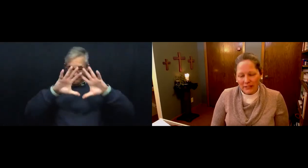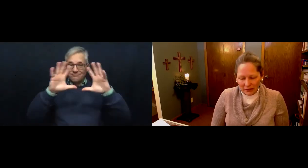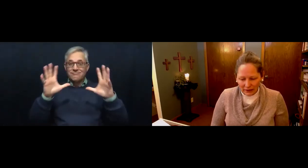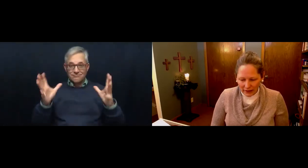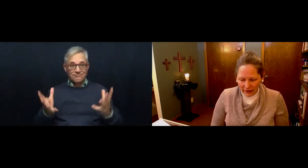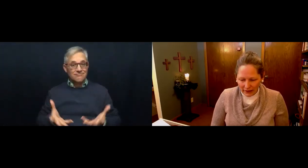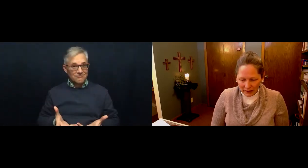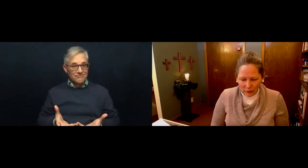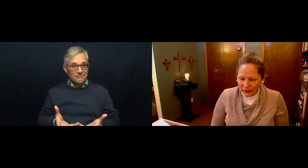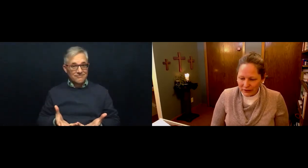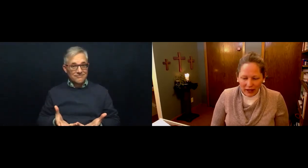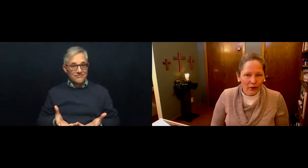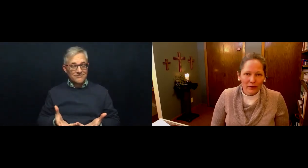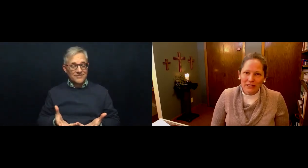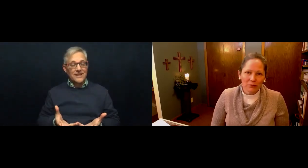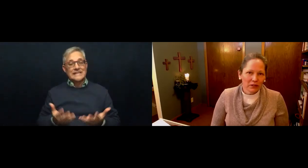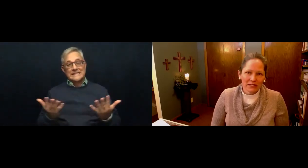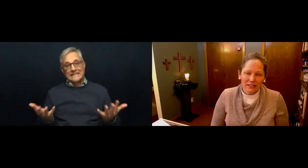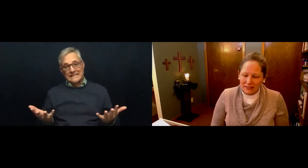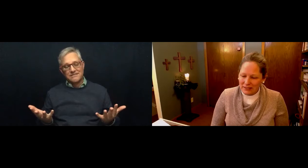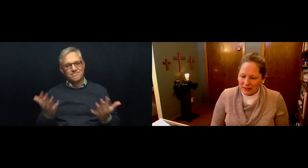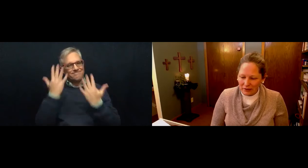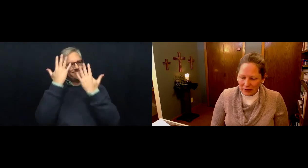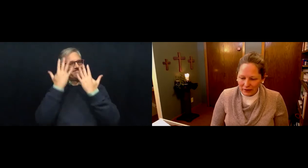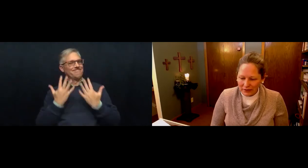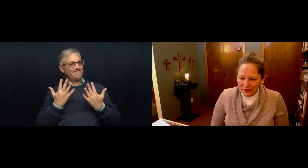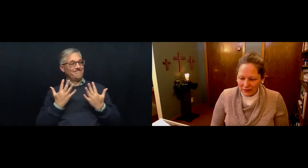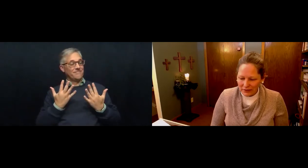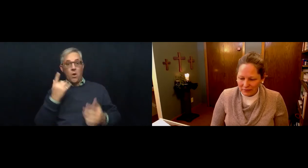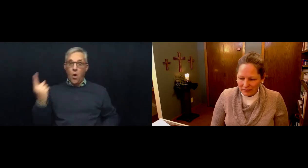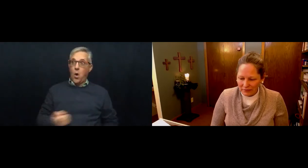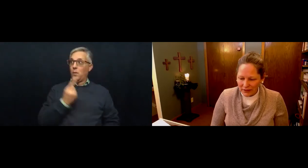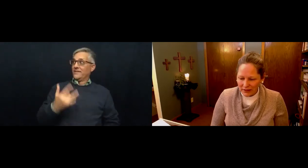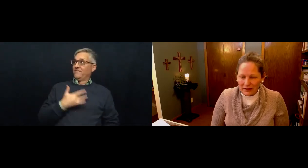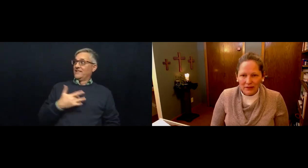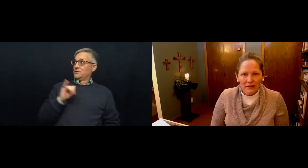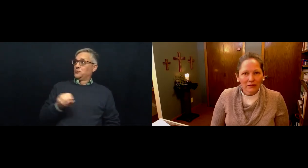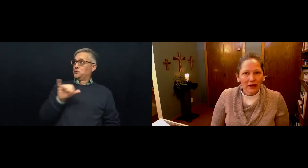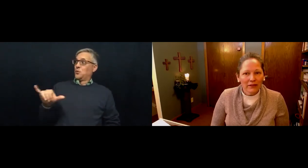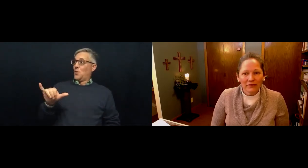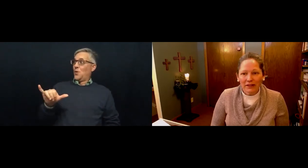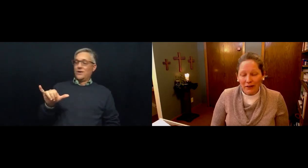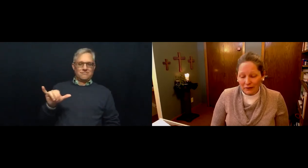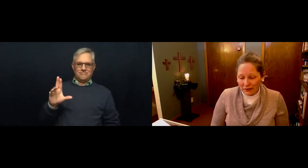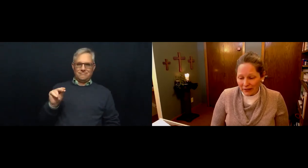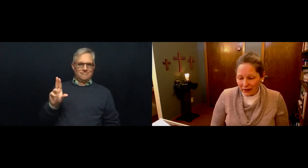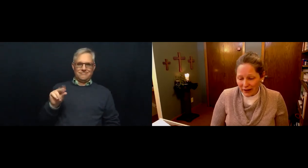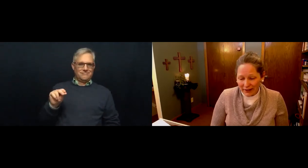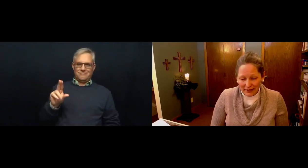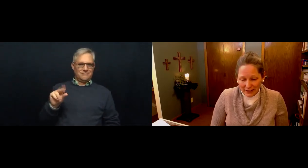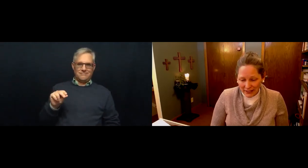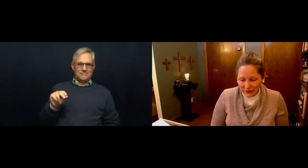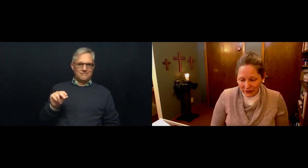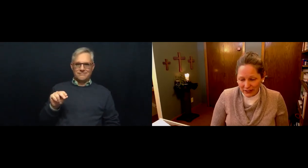Now, sadly, we do not always experience this in our lives, the life that our loving